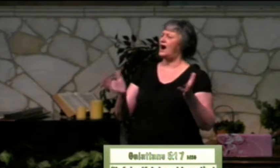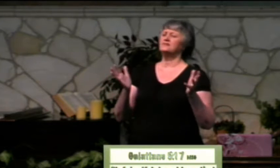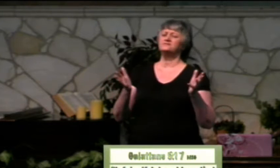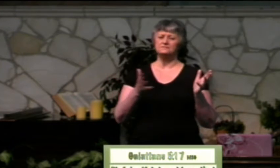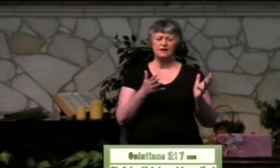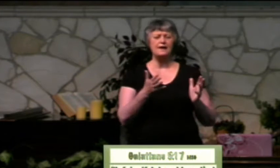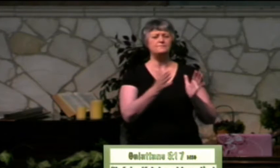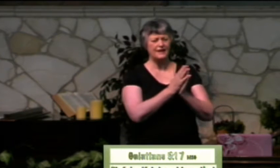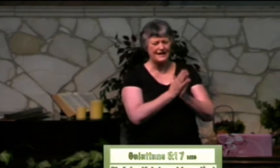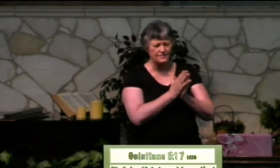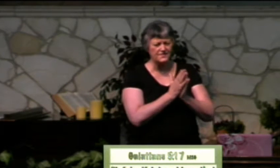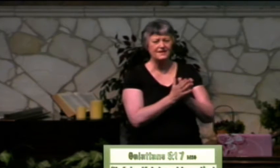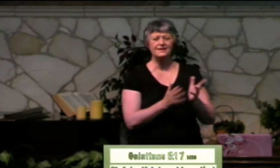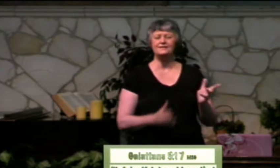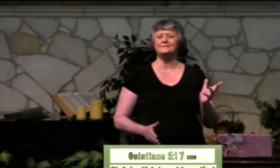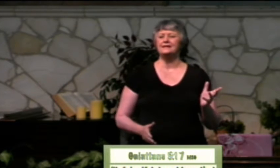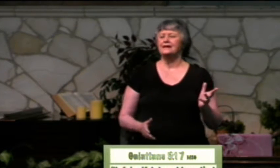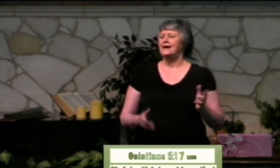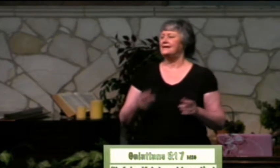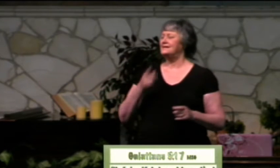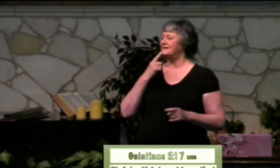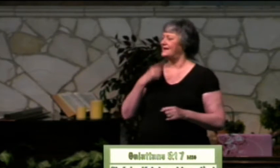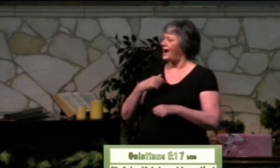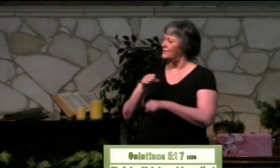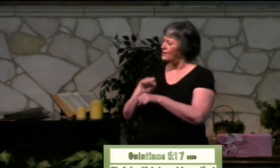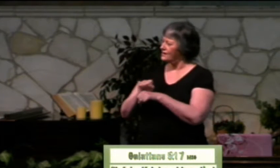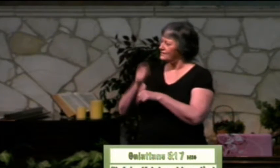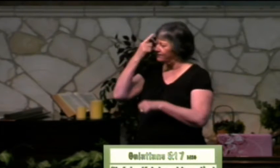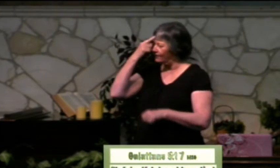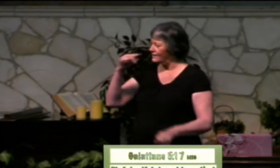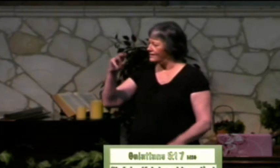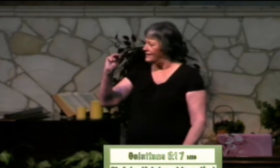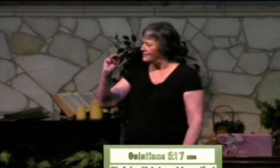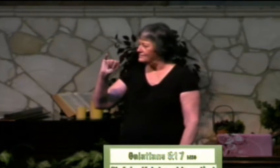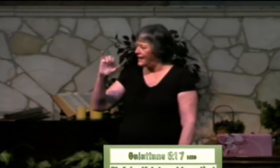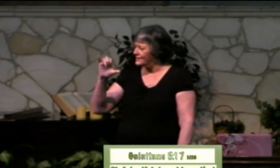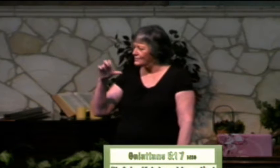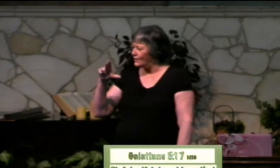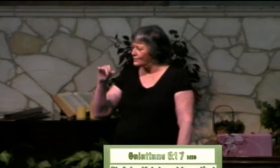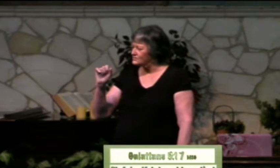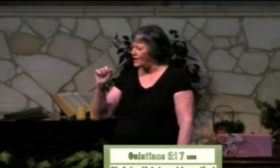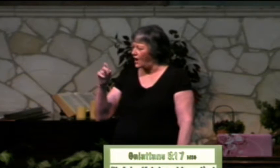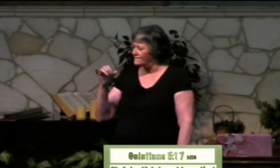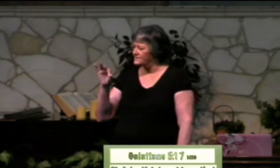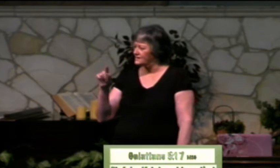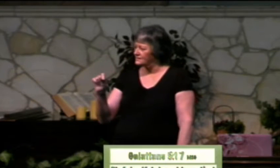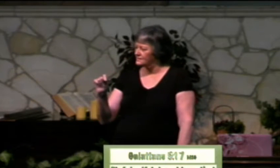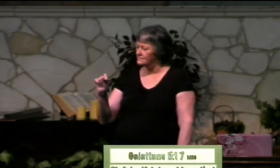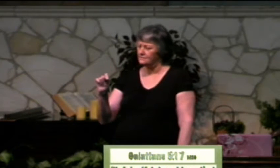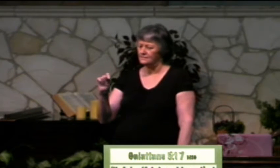talked, and I prayed with him, and he said, I work for Microsoft.